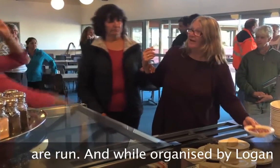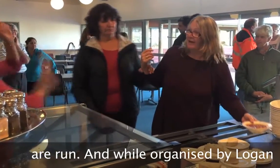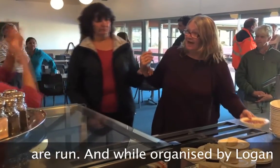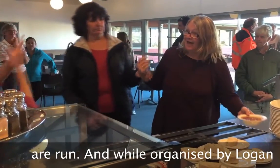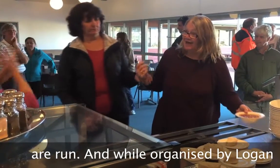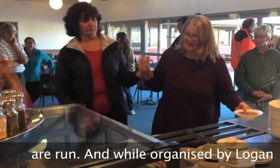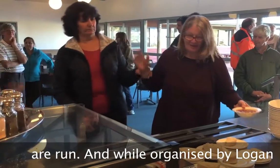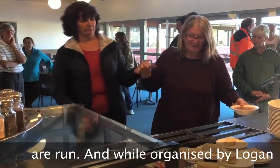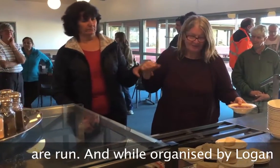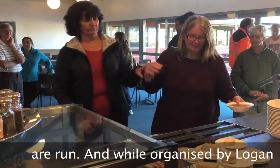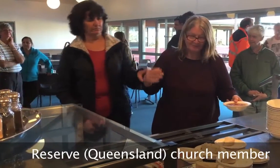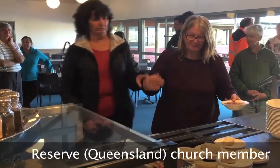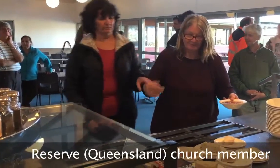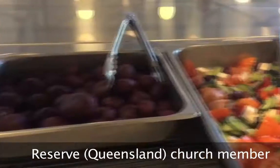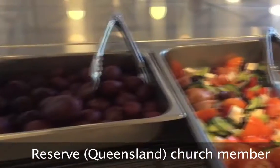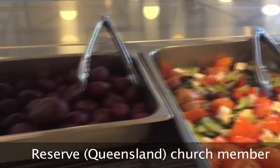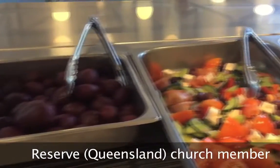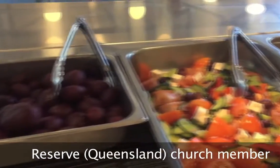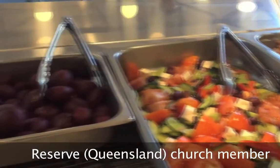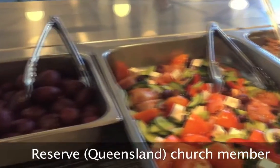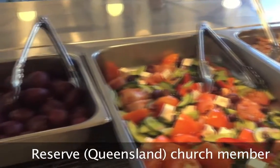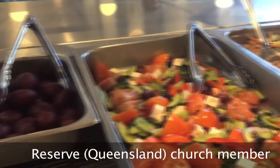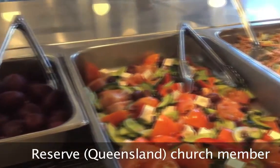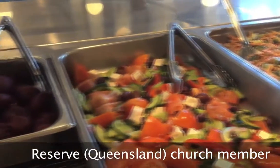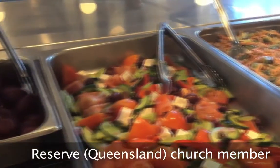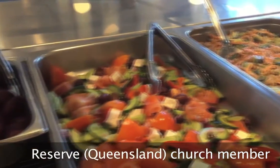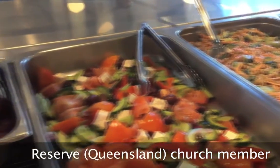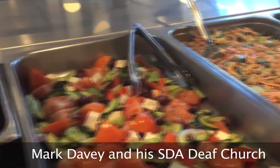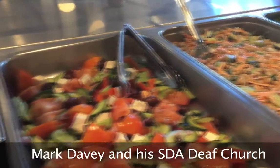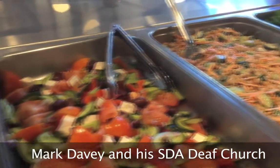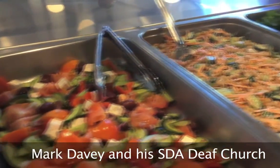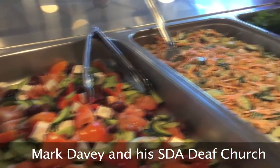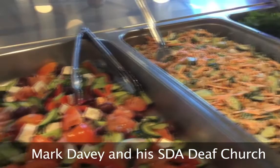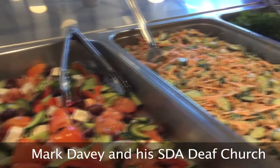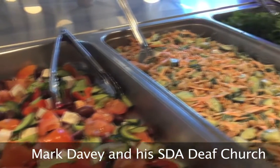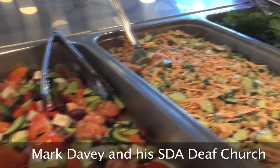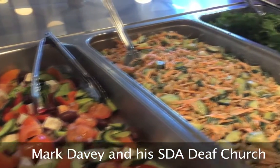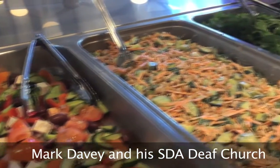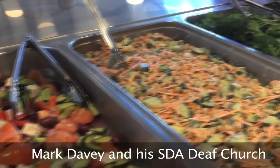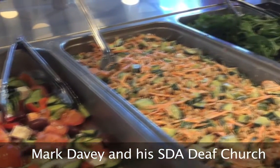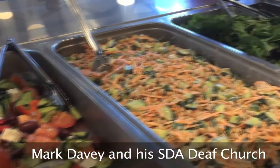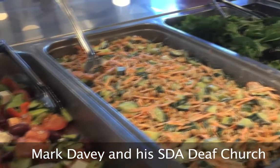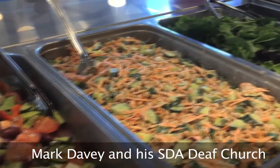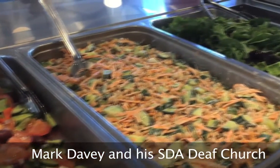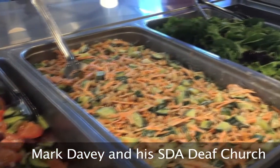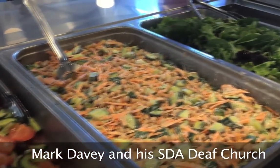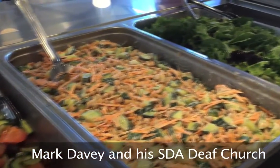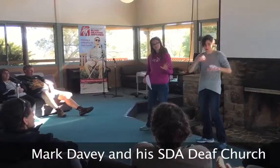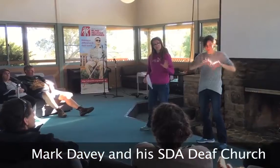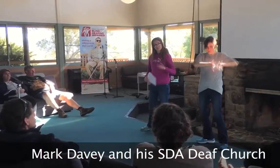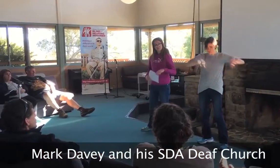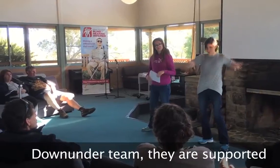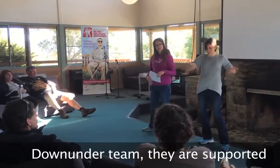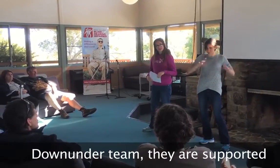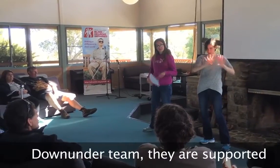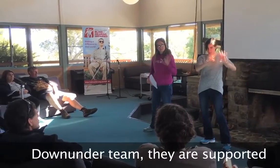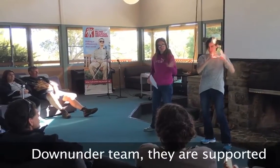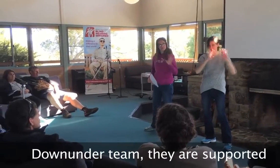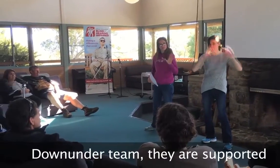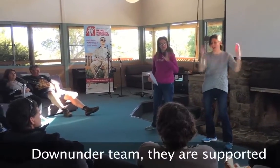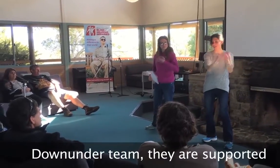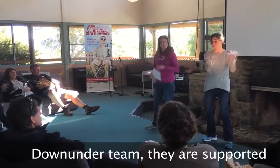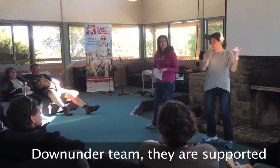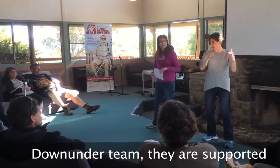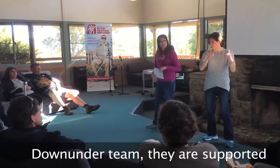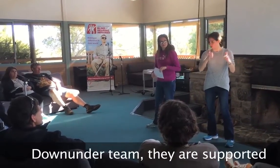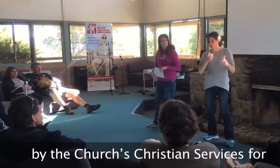And while organised by Logan Reserve, Queensland church member Mark Davey and his SDA Deaf Church Down Under